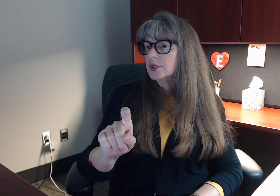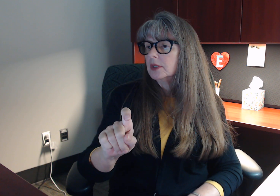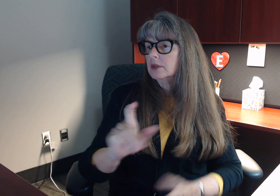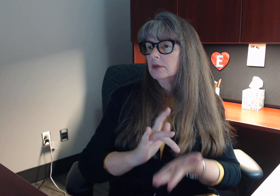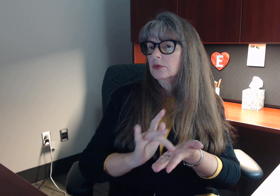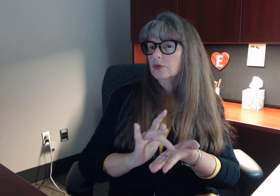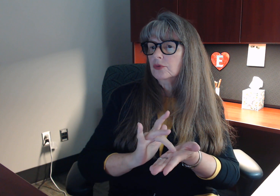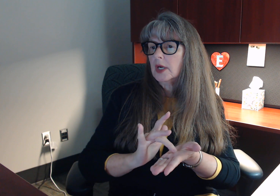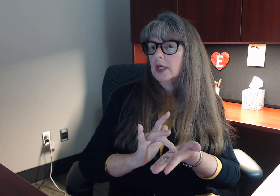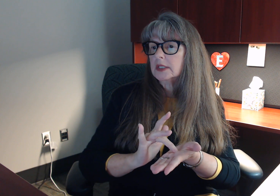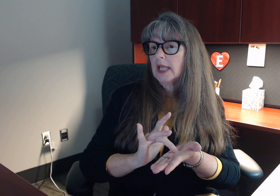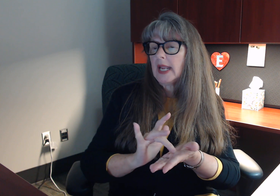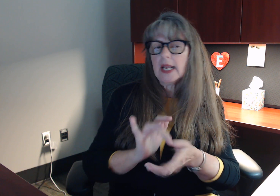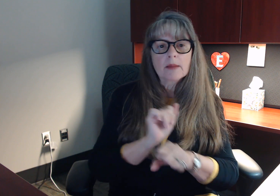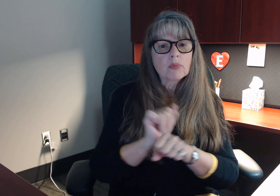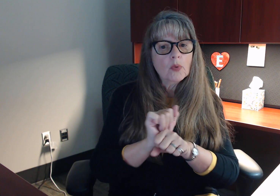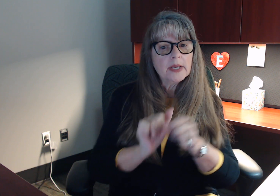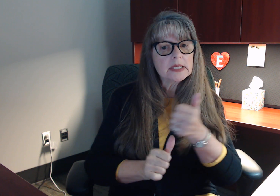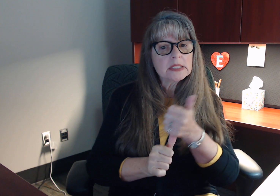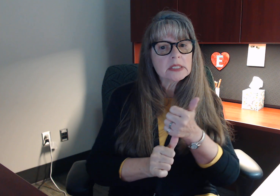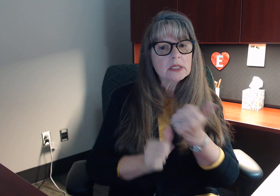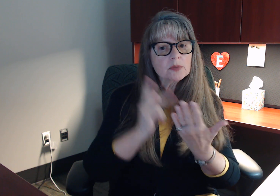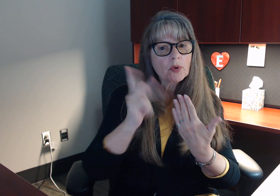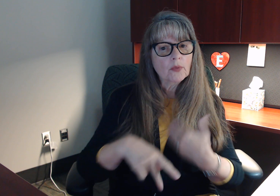prescription drugs, and employee assistance programs.